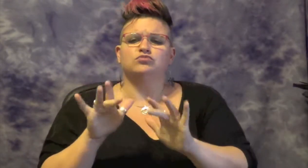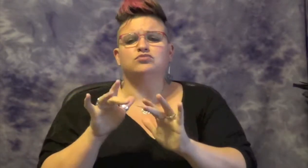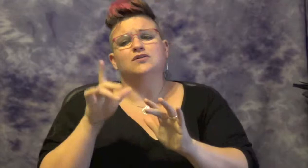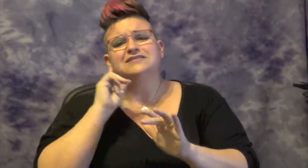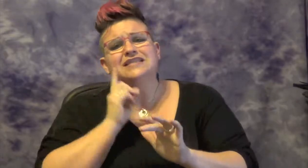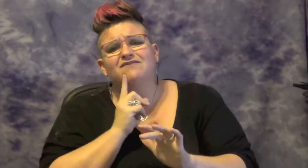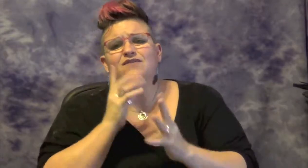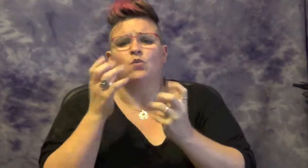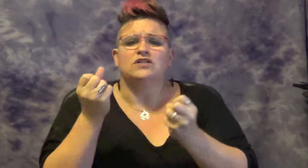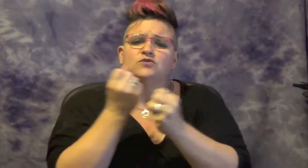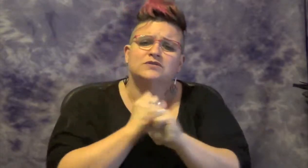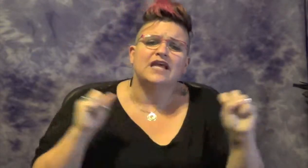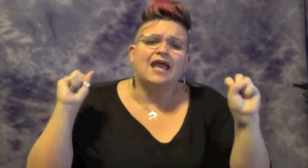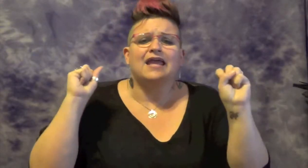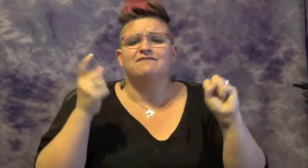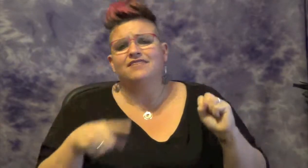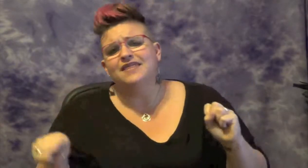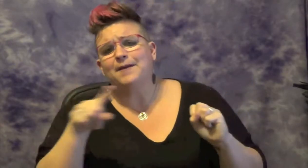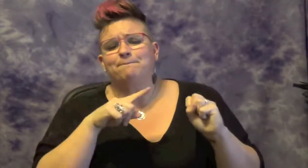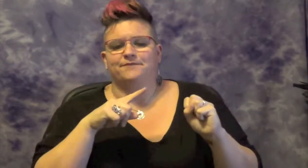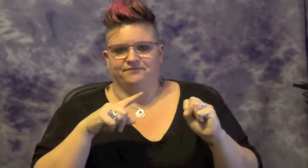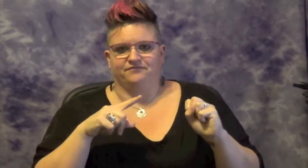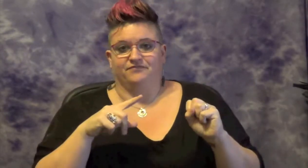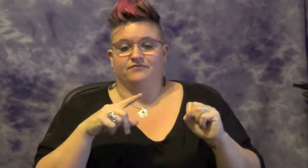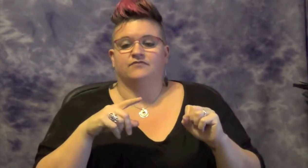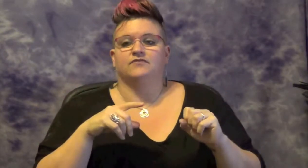try to fix and help the poor deaf people out there.